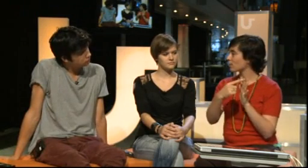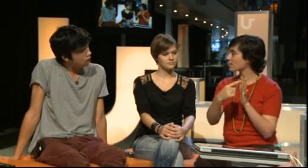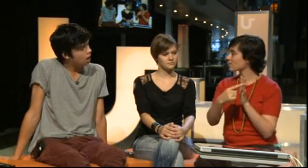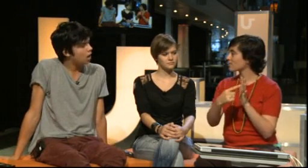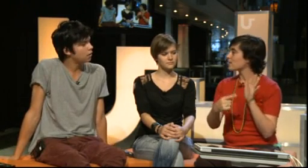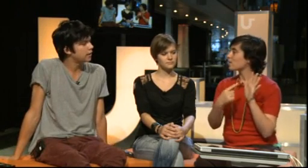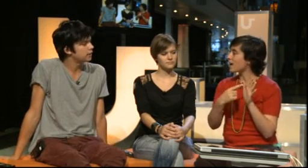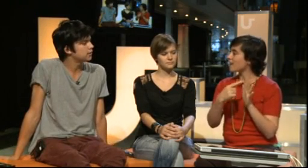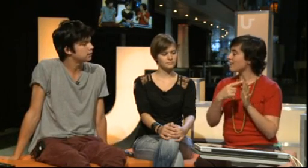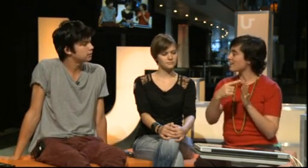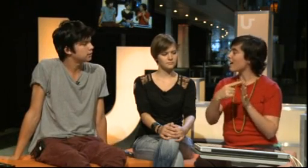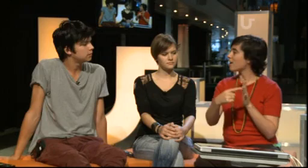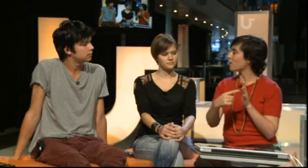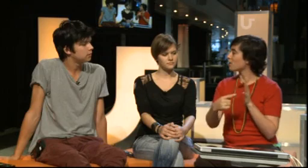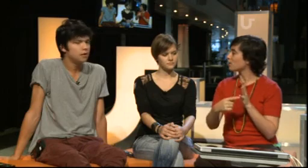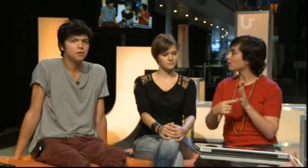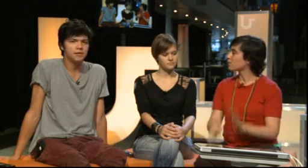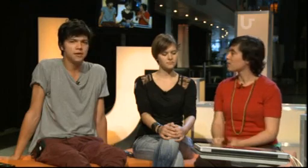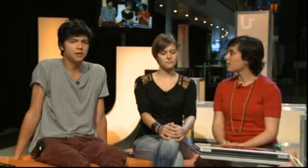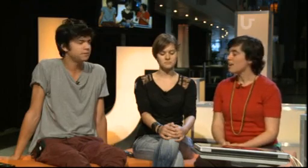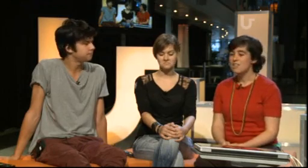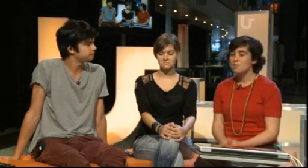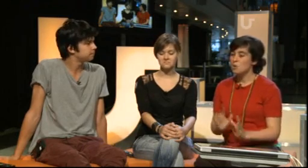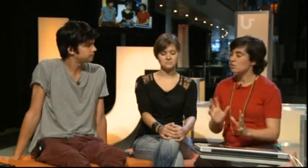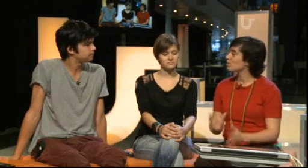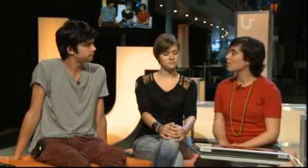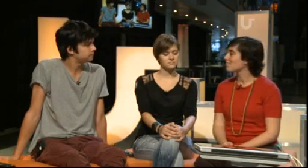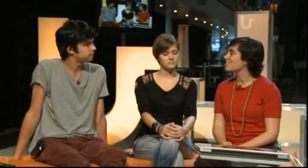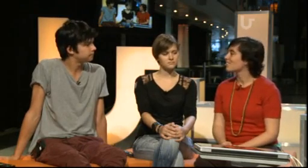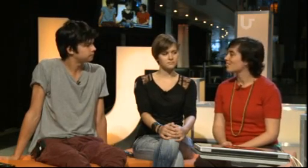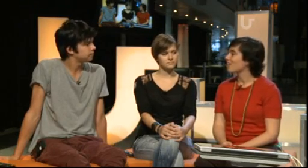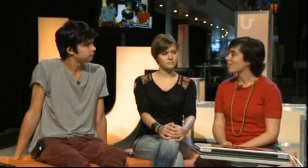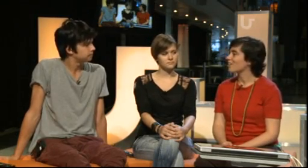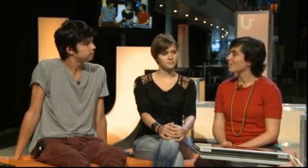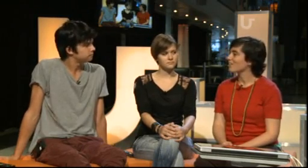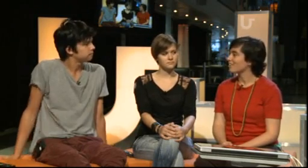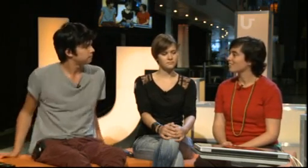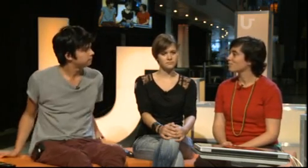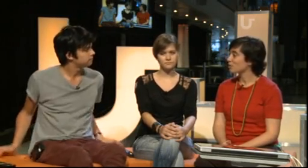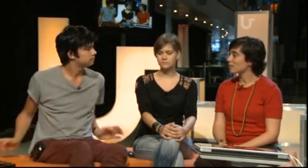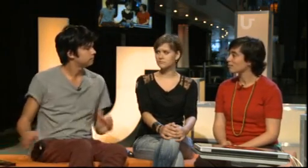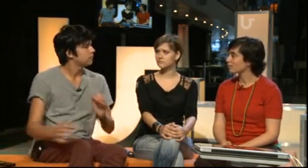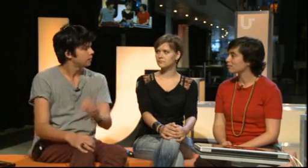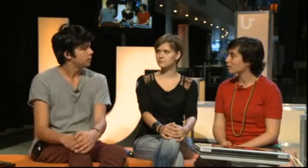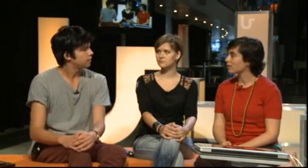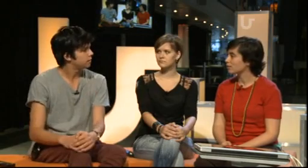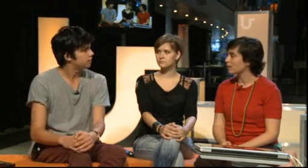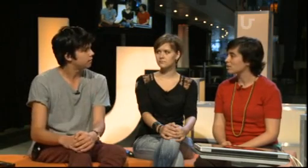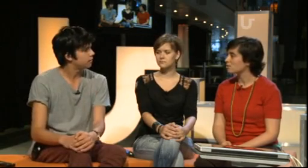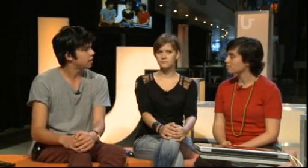fingers. Oh, okay. So A, E, I, O, U. There you go. And then most of the letters do look like they look in written English. Nice.